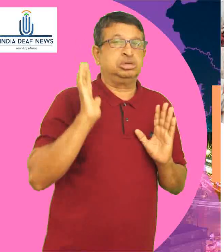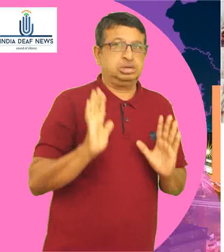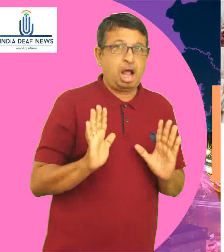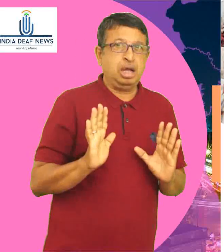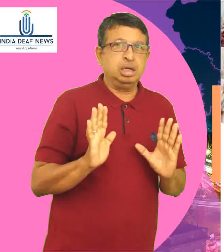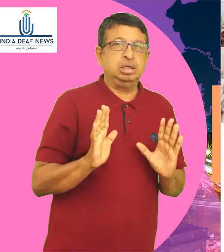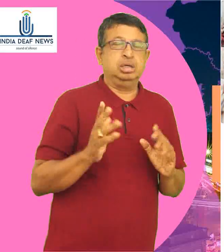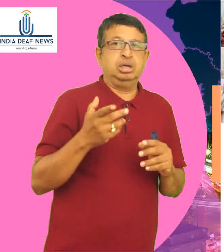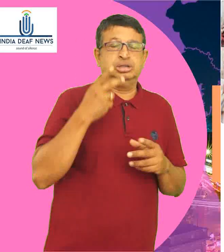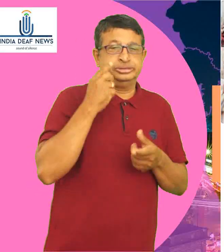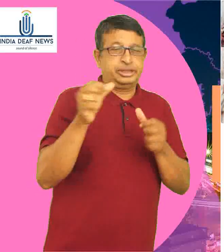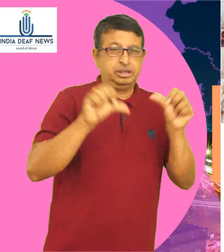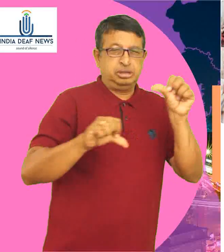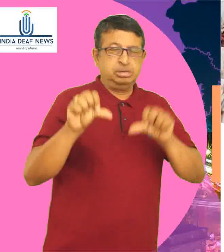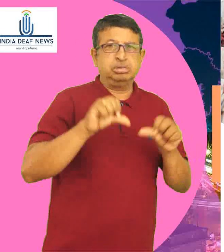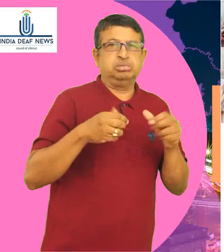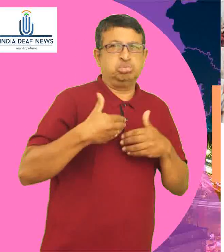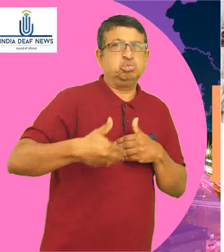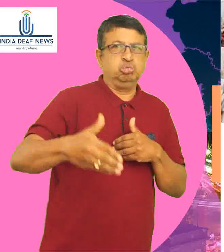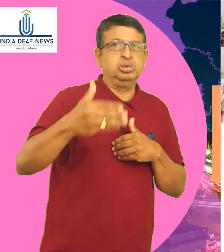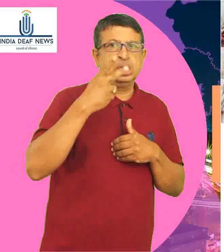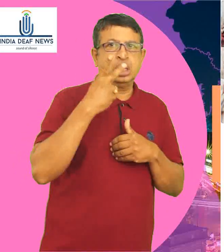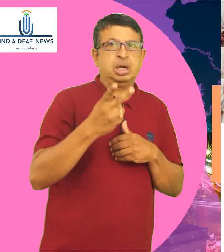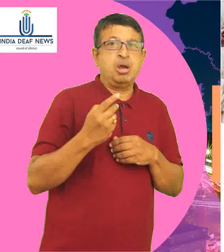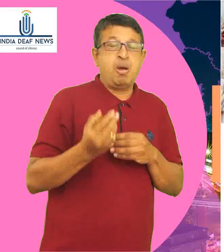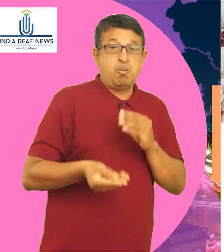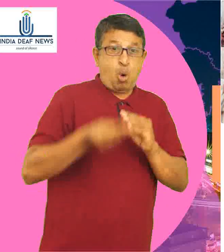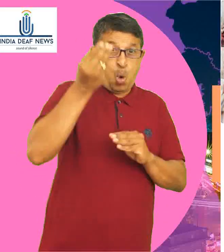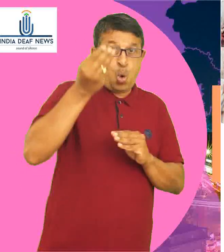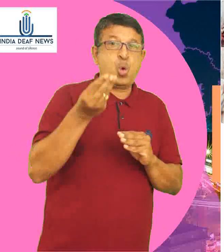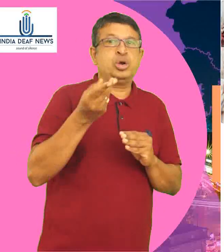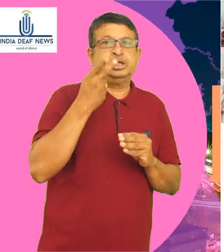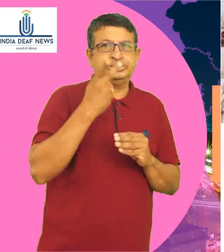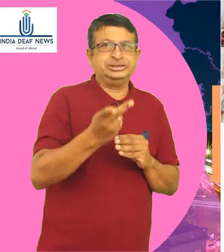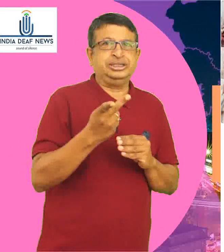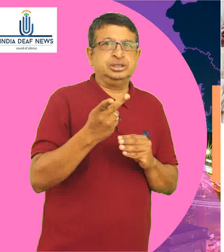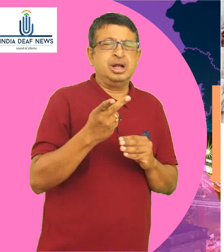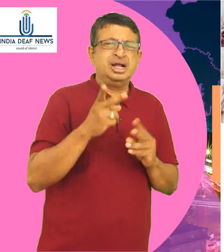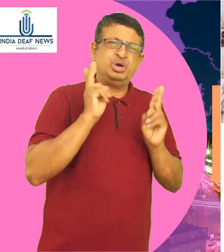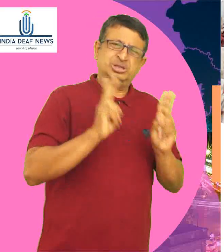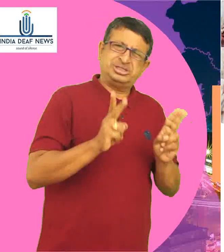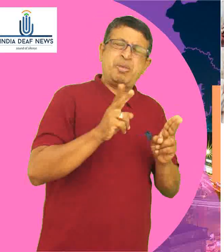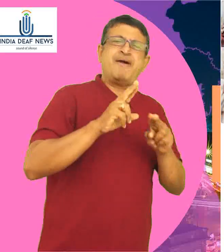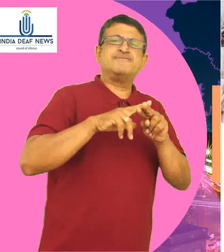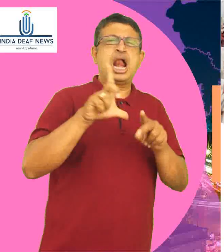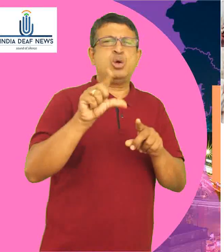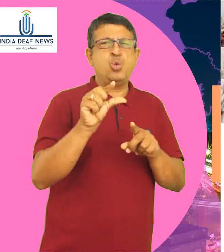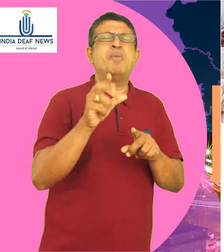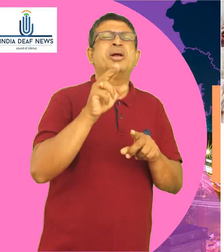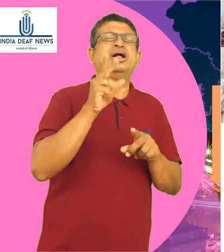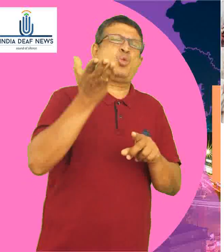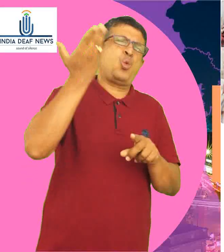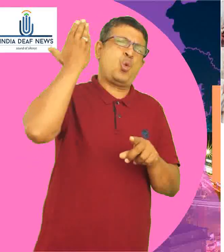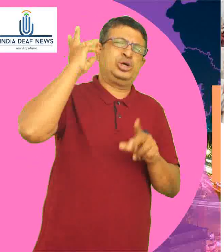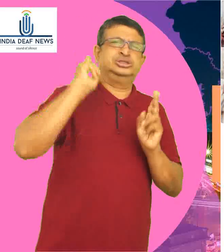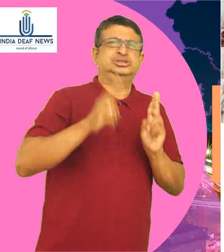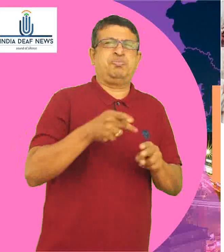regional disease diagnostic laboratory in Jalandhar has collected the samples and there